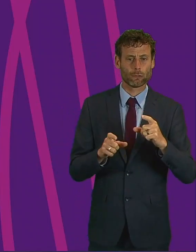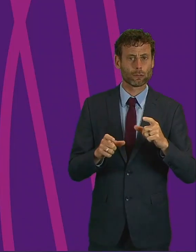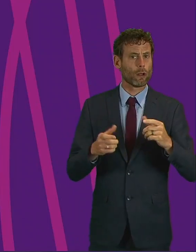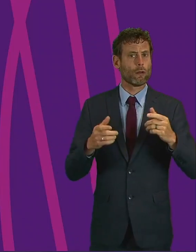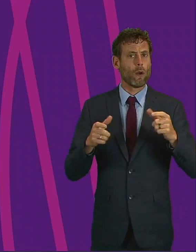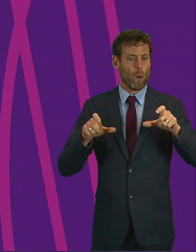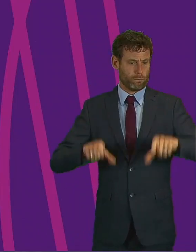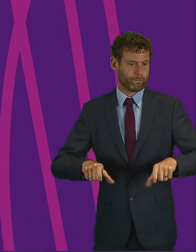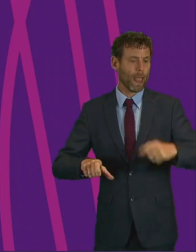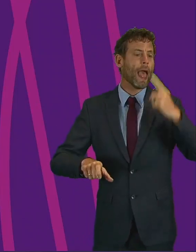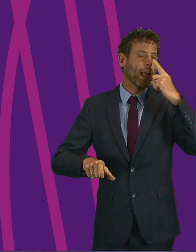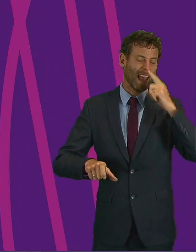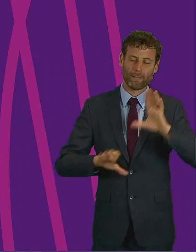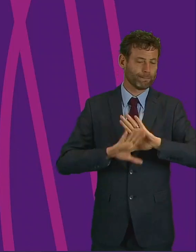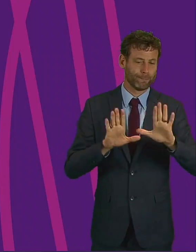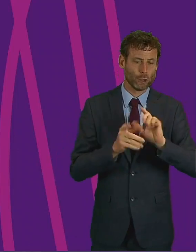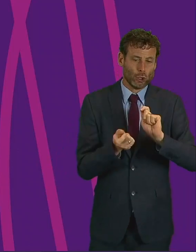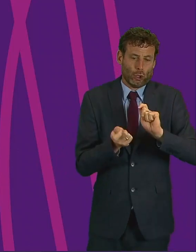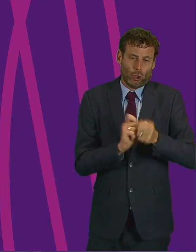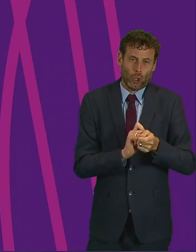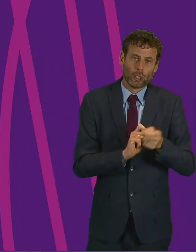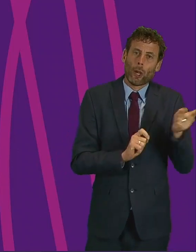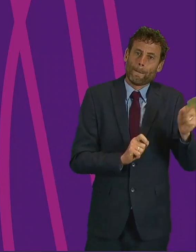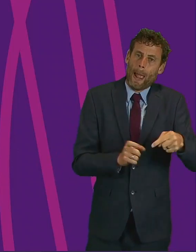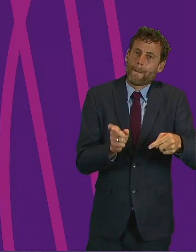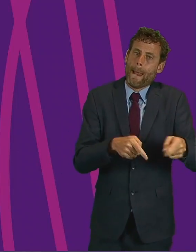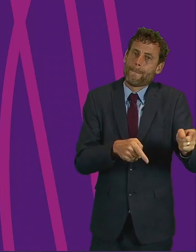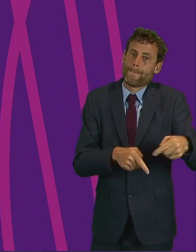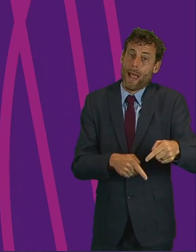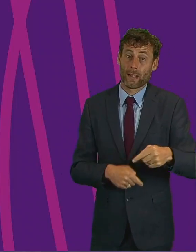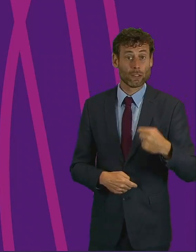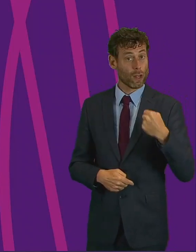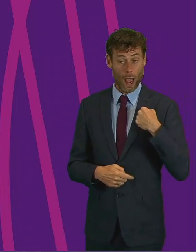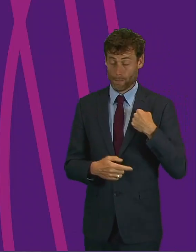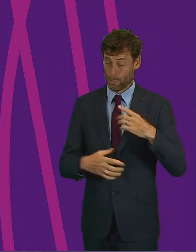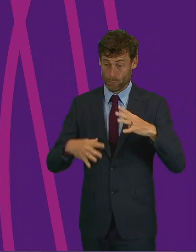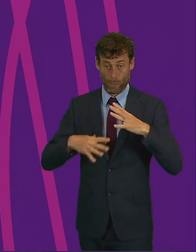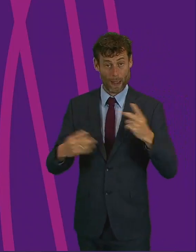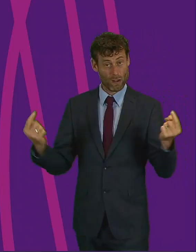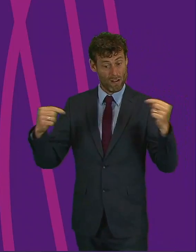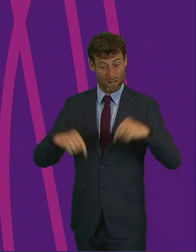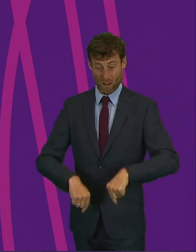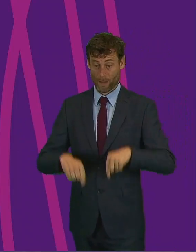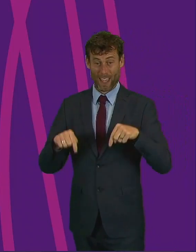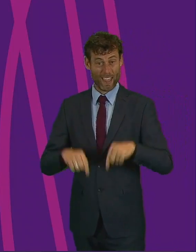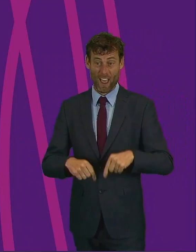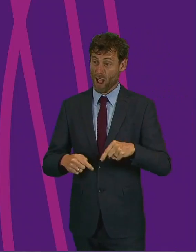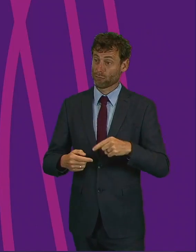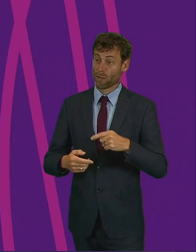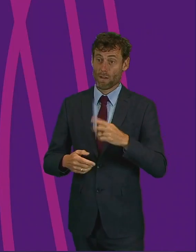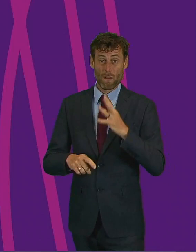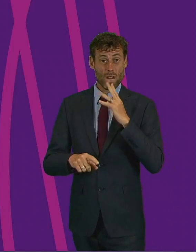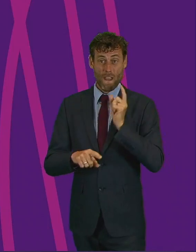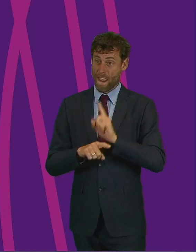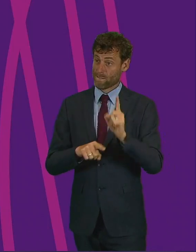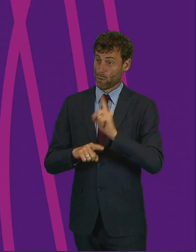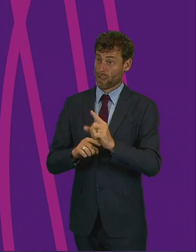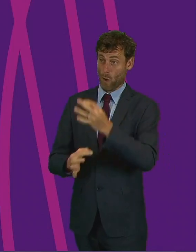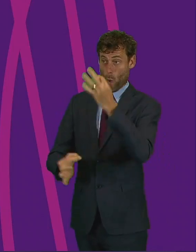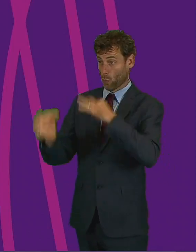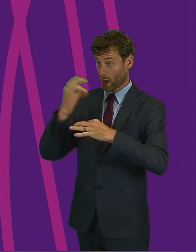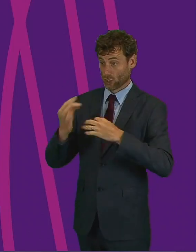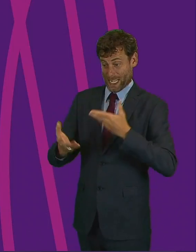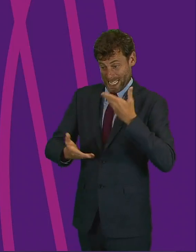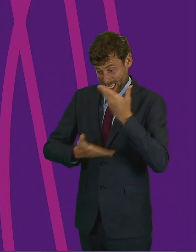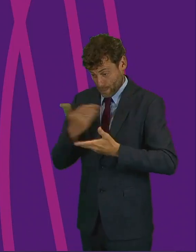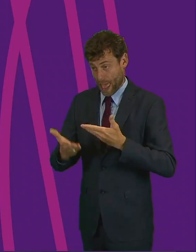and I will continue to stand up here in this chamber and elsewhere on a daily basis and answer questions and explain the response of this government, because that's